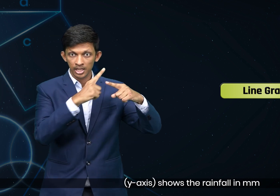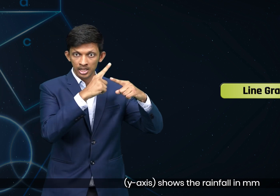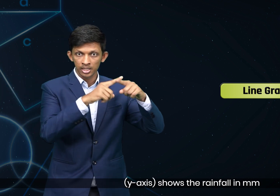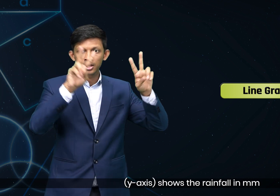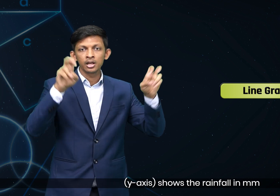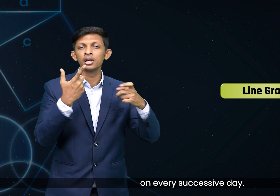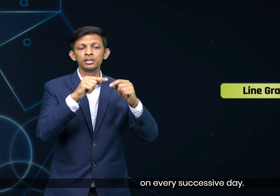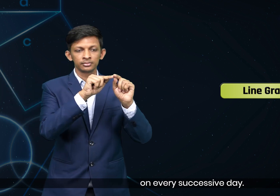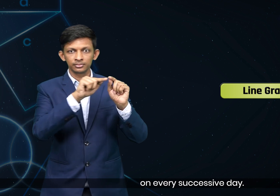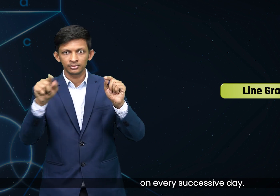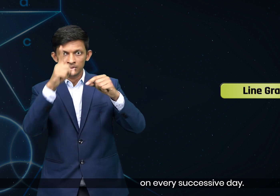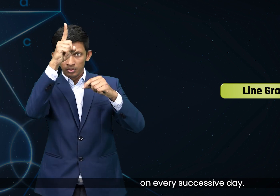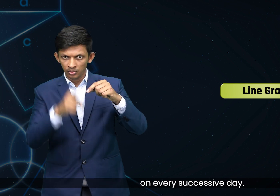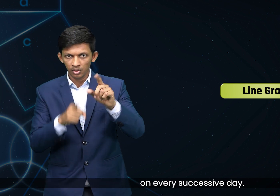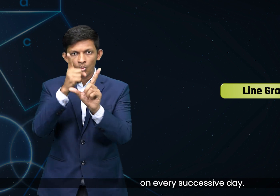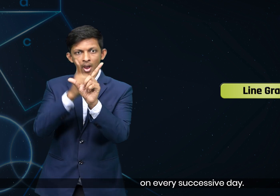in mm on every successive day.